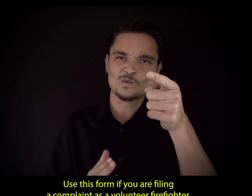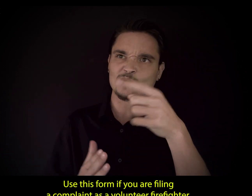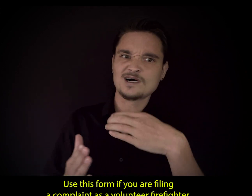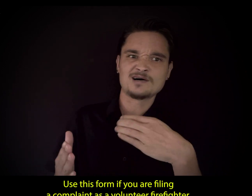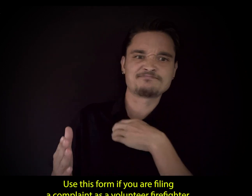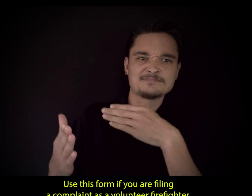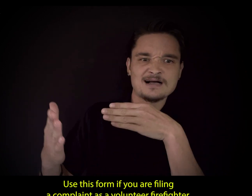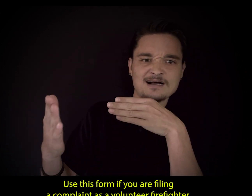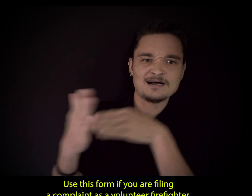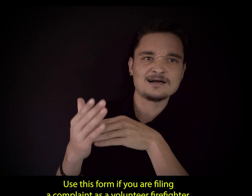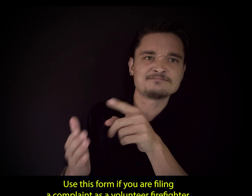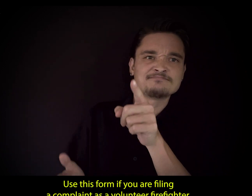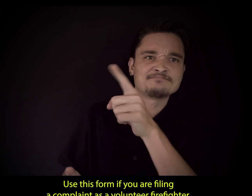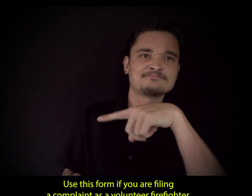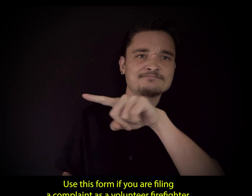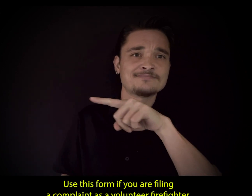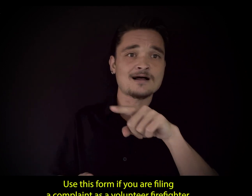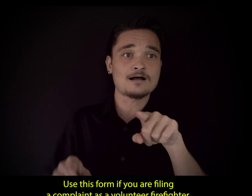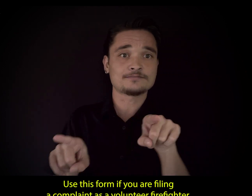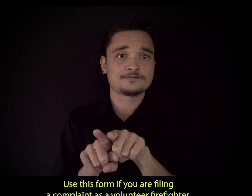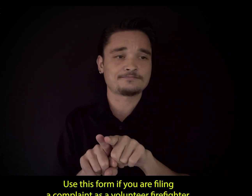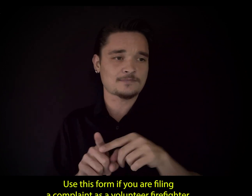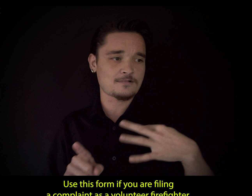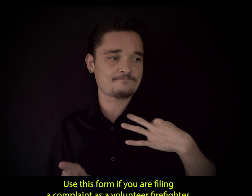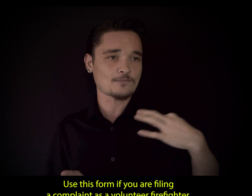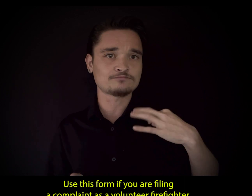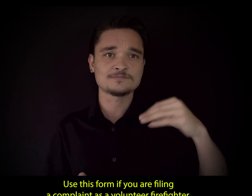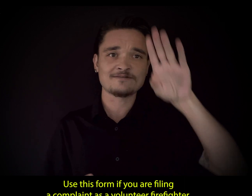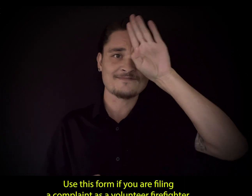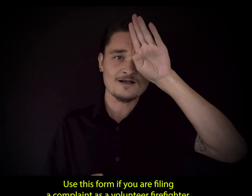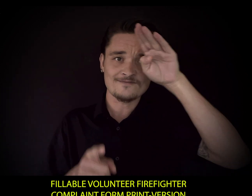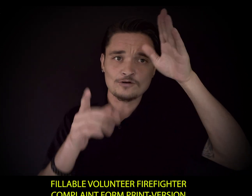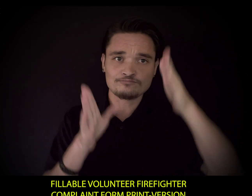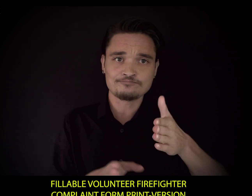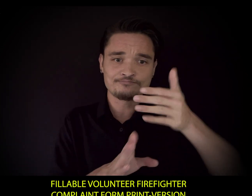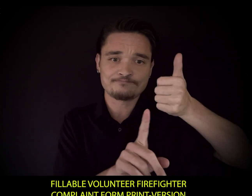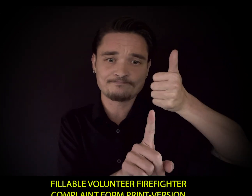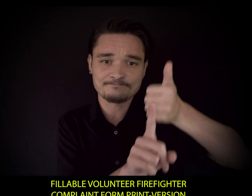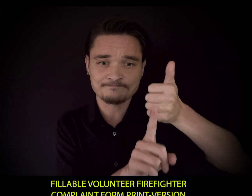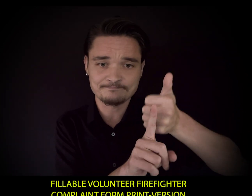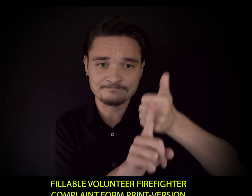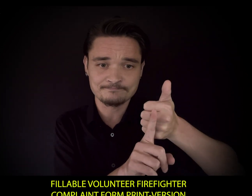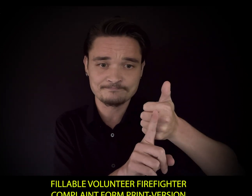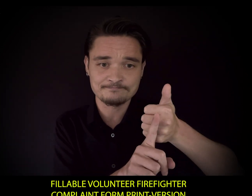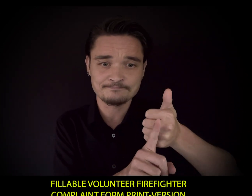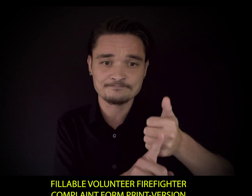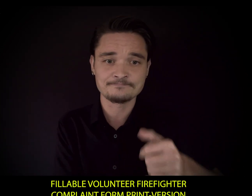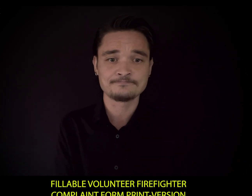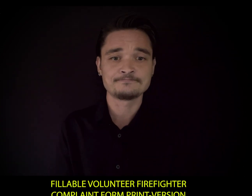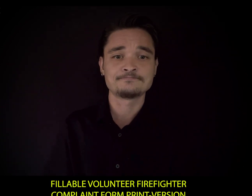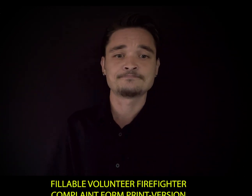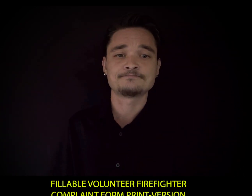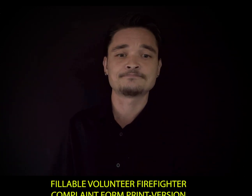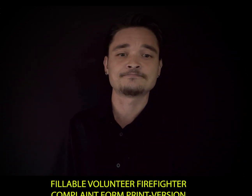Use this form if you are filing a complaint as a volunteer firefighter. Fillable volunteer firefighter complaint